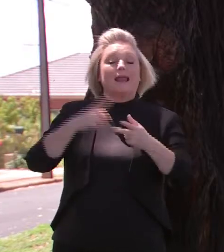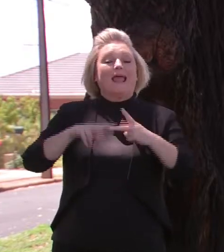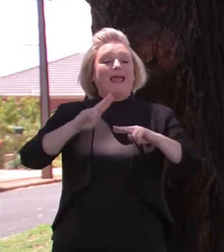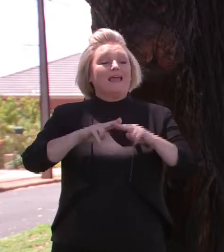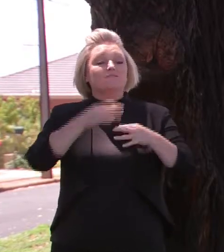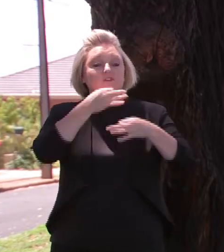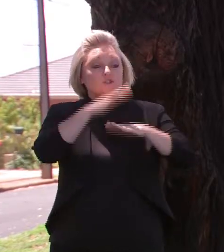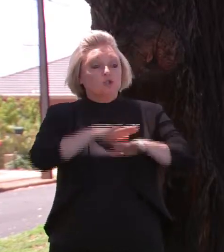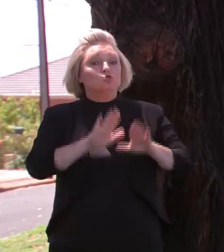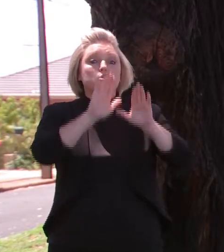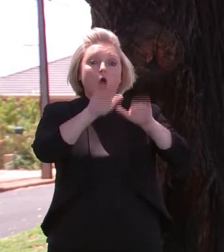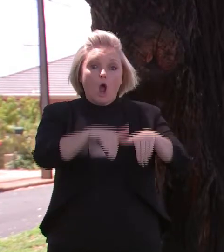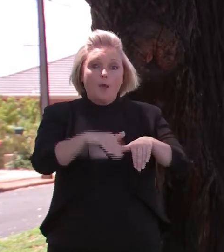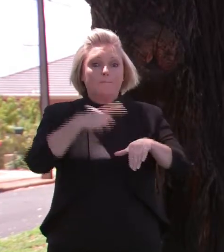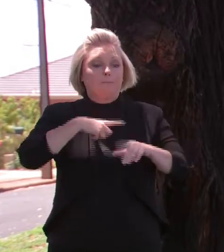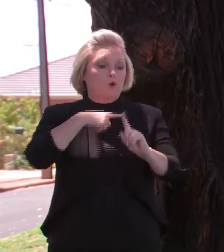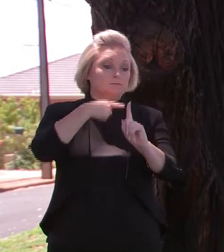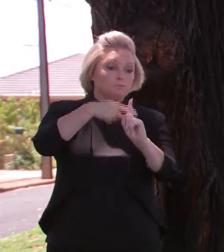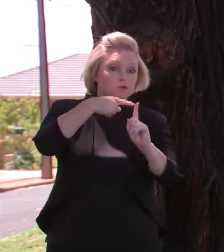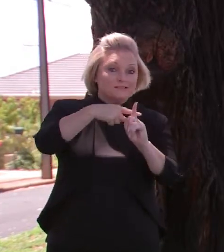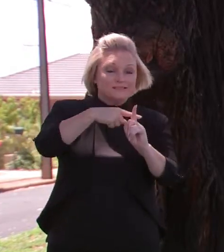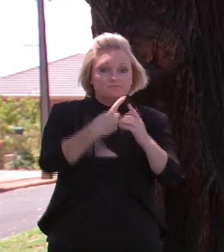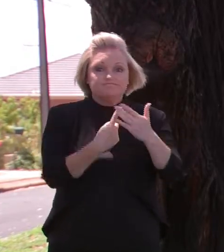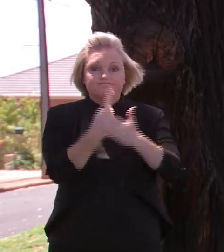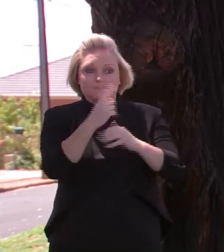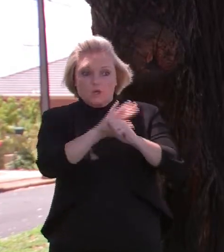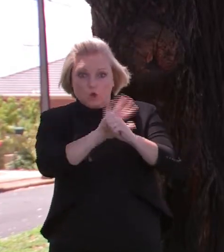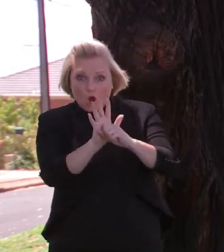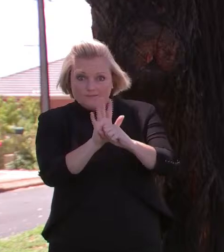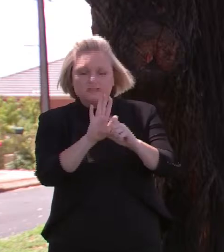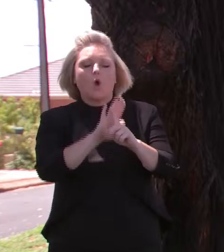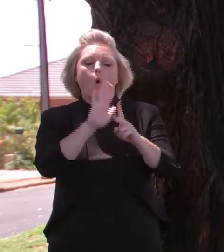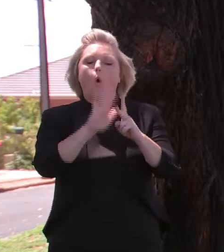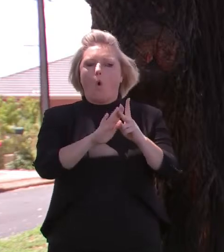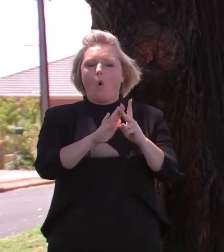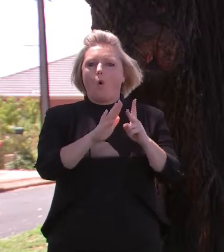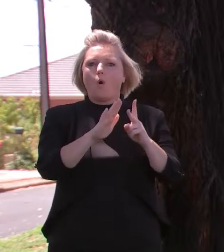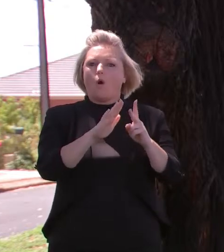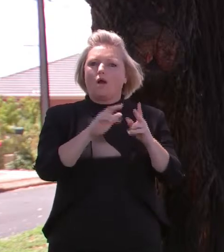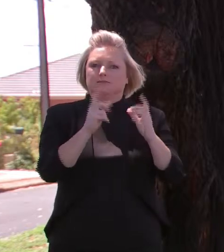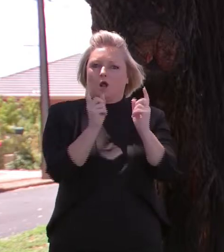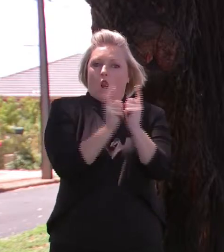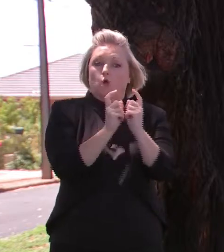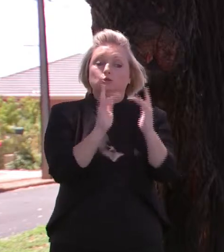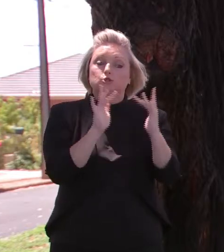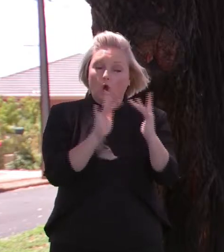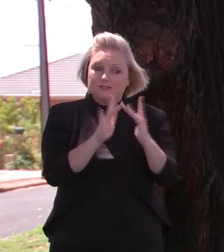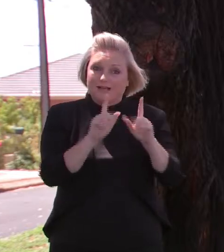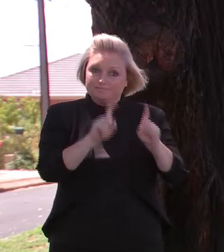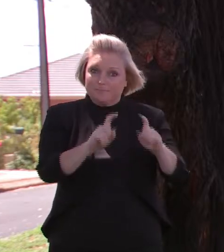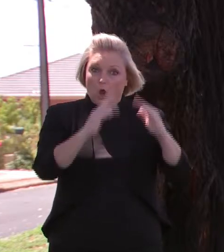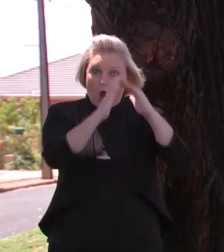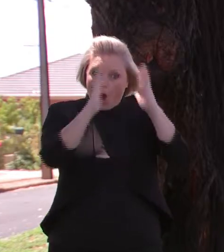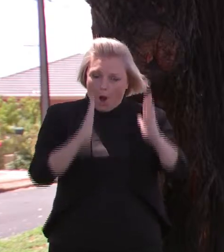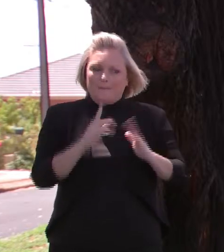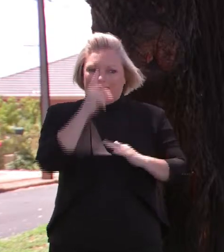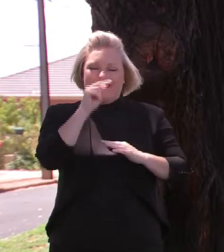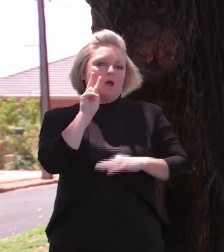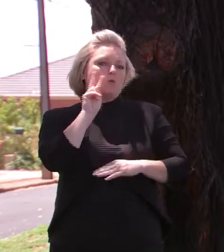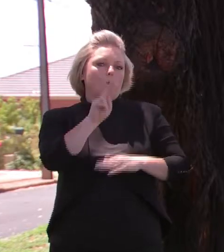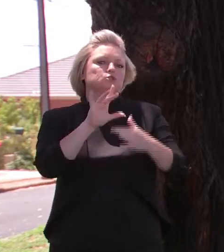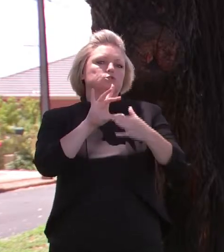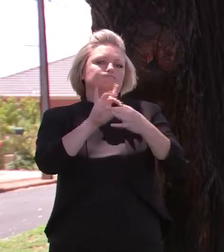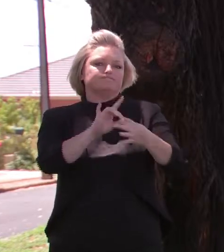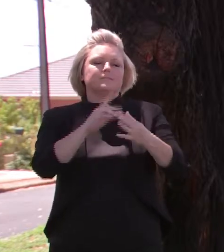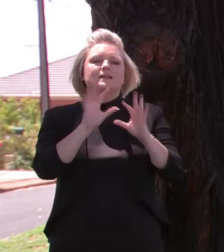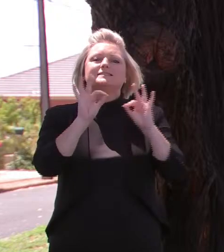class. And so this is a fantastic body of work that's been done. To tell us a little bit more about this now, I'm going to ask the Minister for Education in